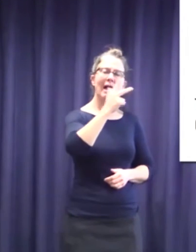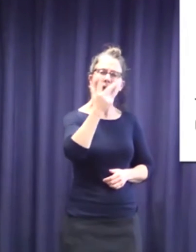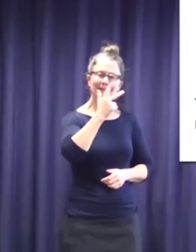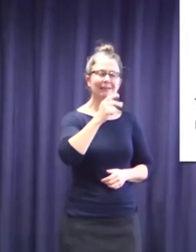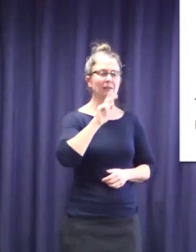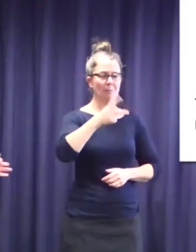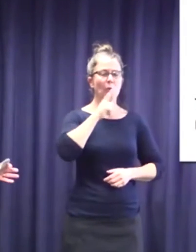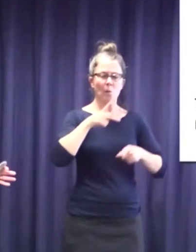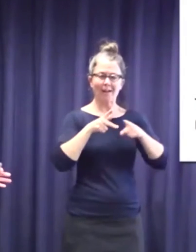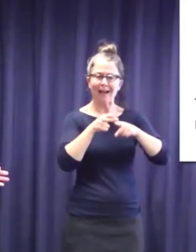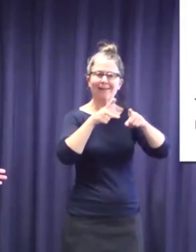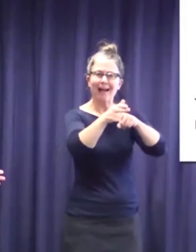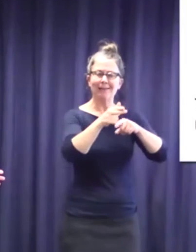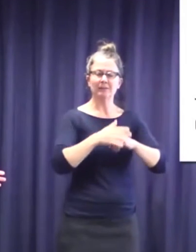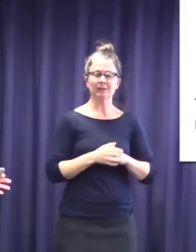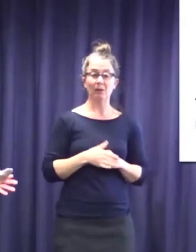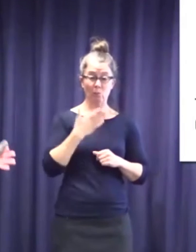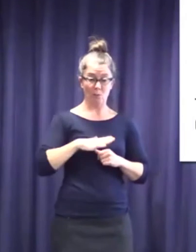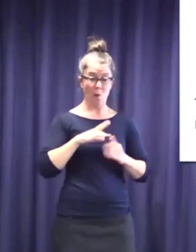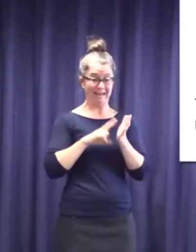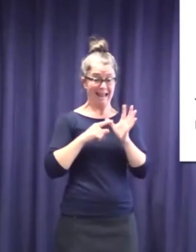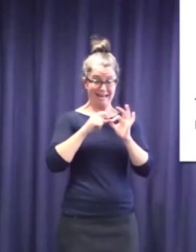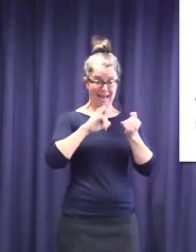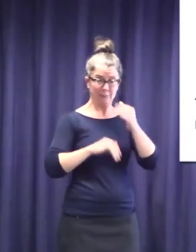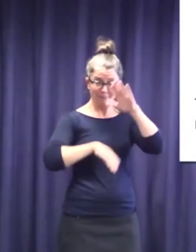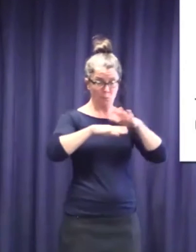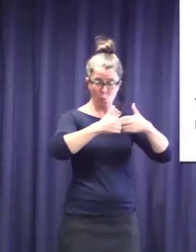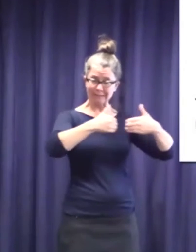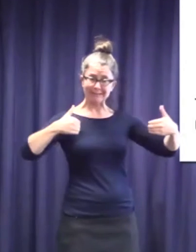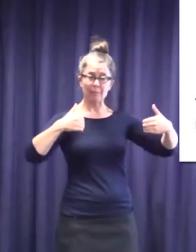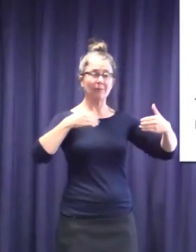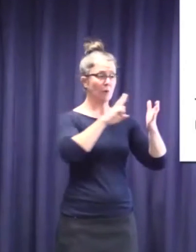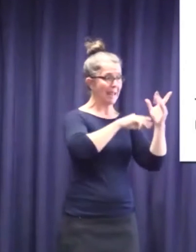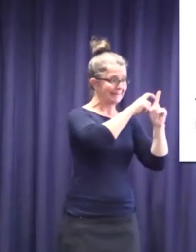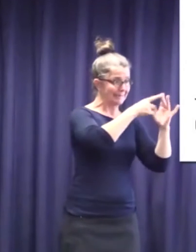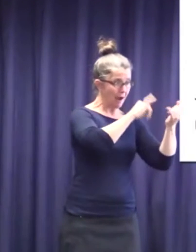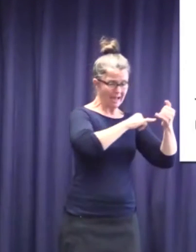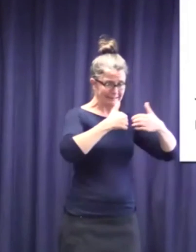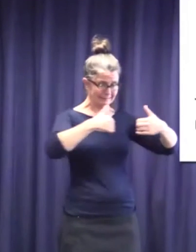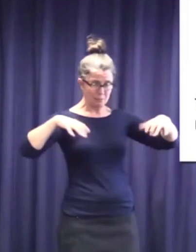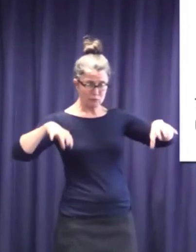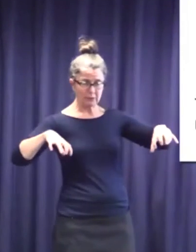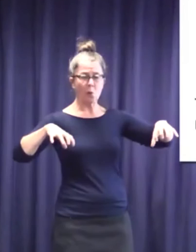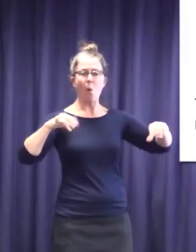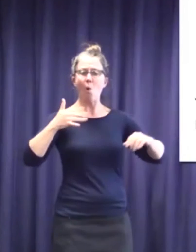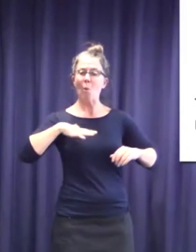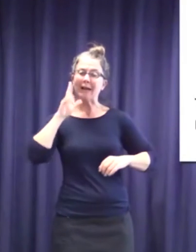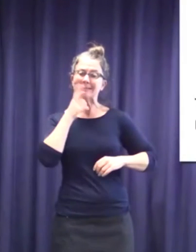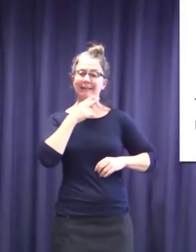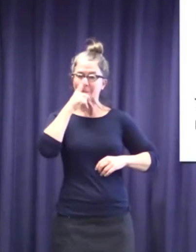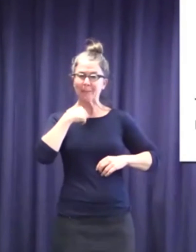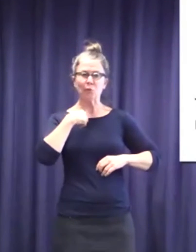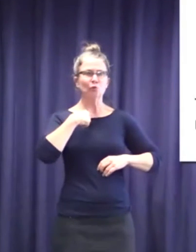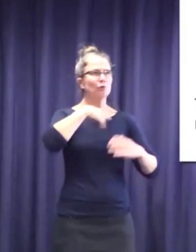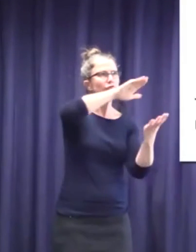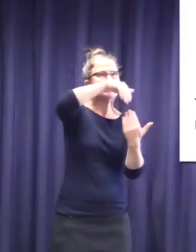We need NABS to be out of the NDIS totally, or we need deaf people to go and get their packages and either use NABS services